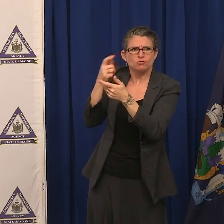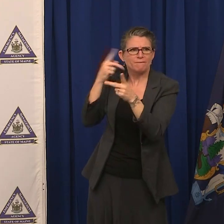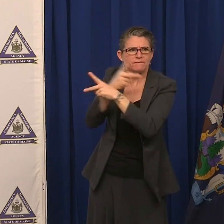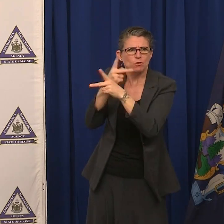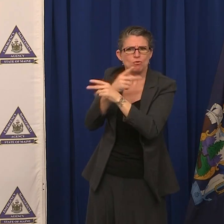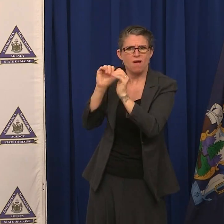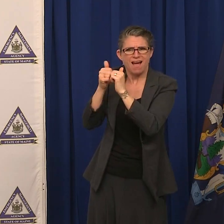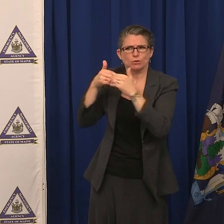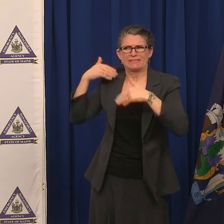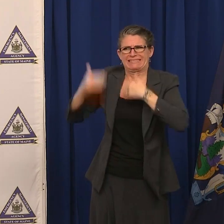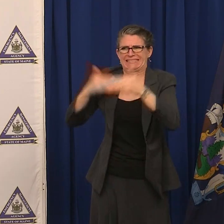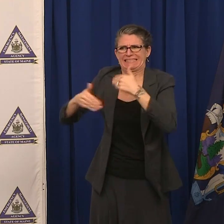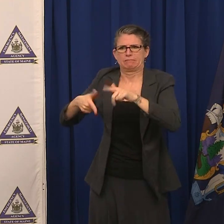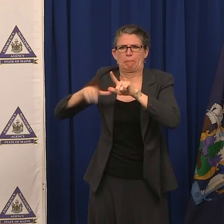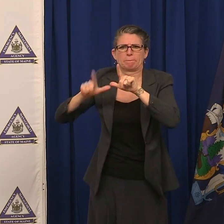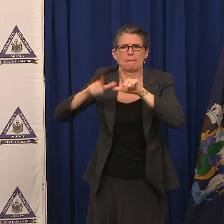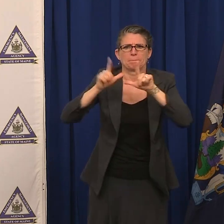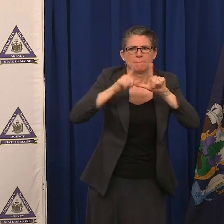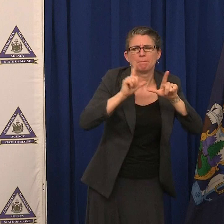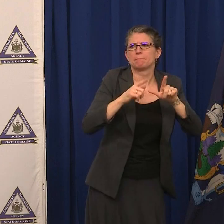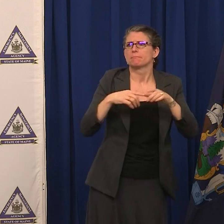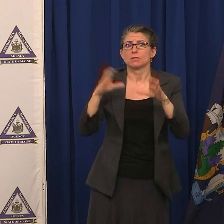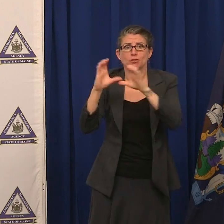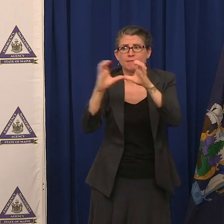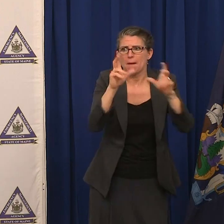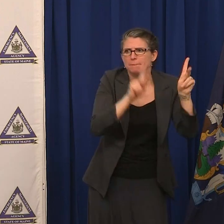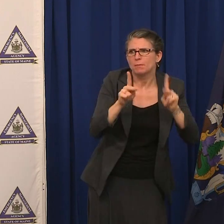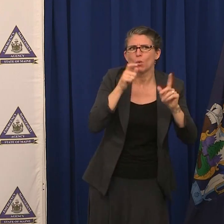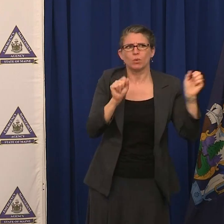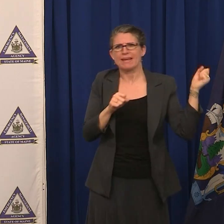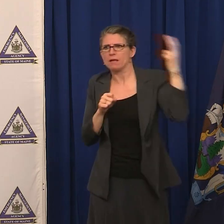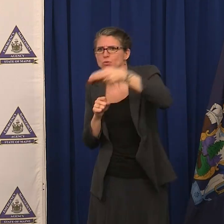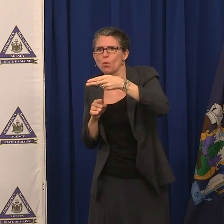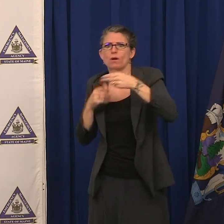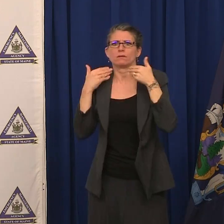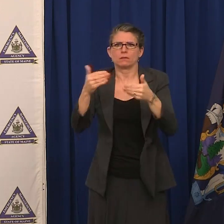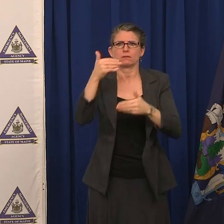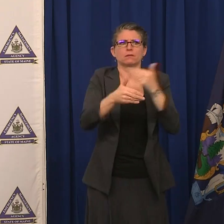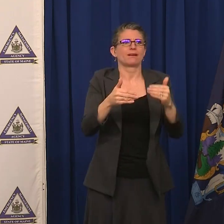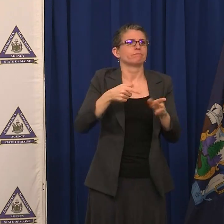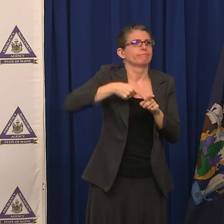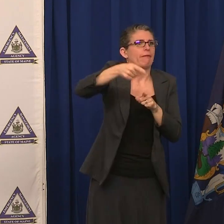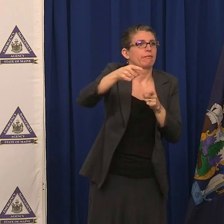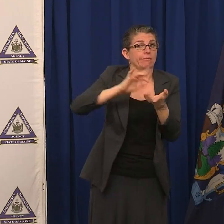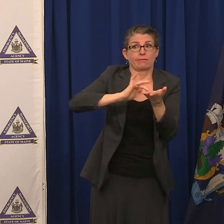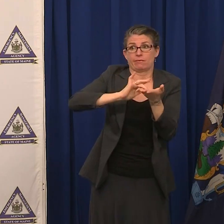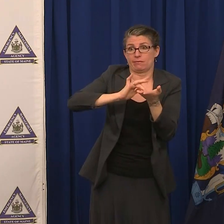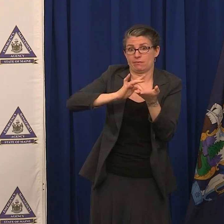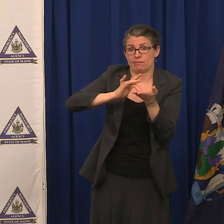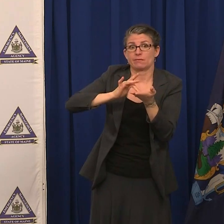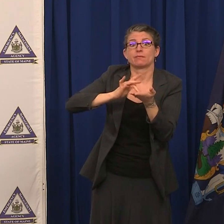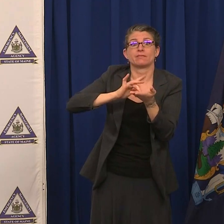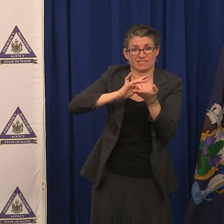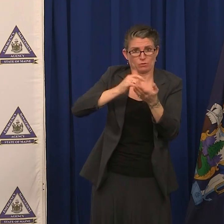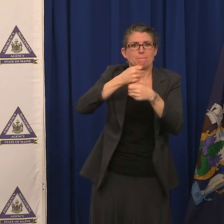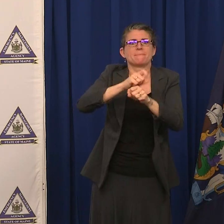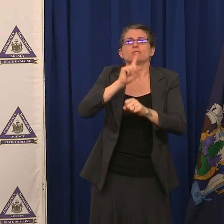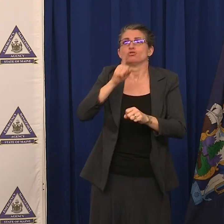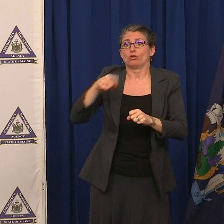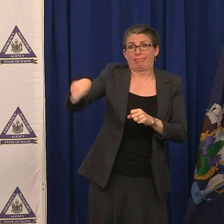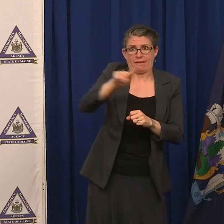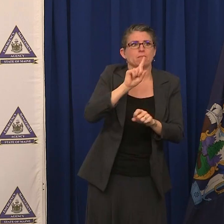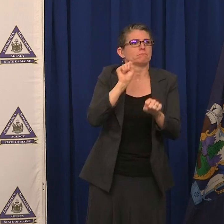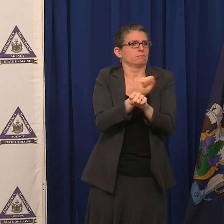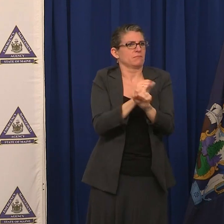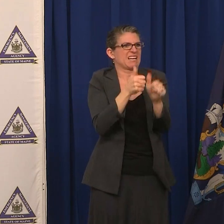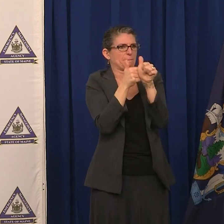Maine CDC recommendations. All of this is designed to keep other residents of congregate settings